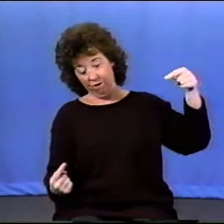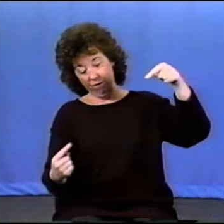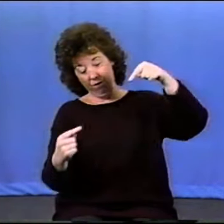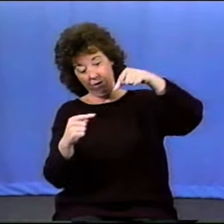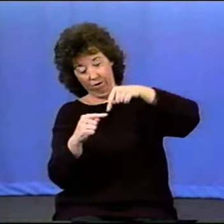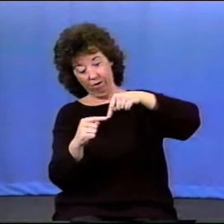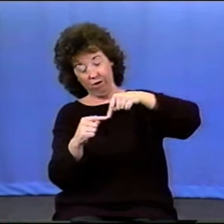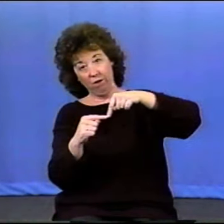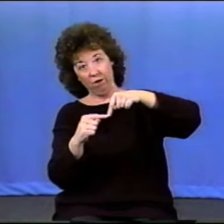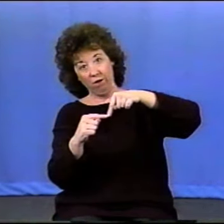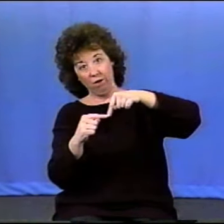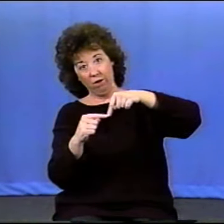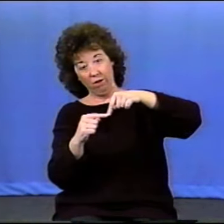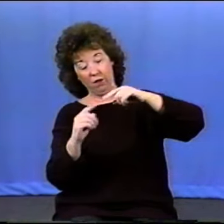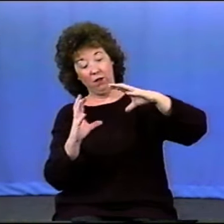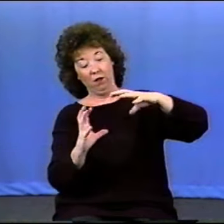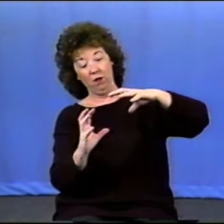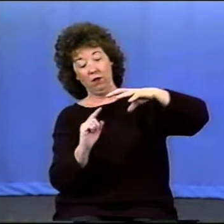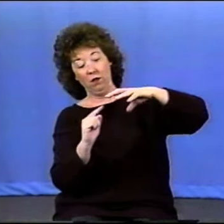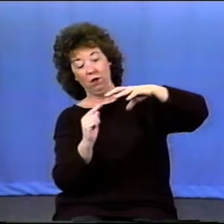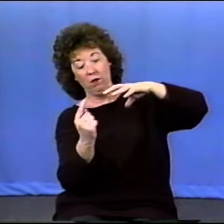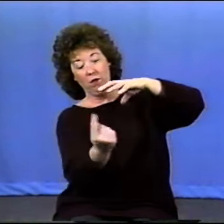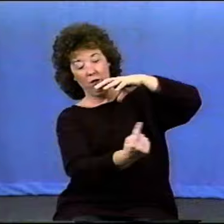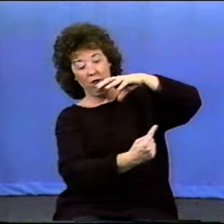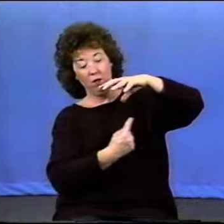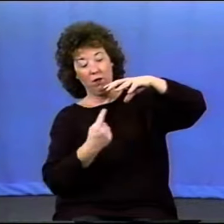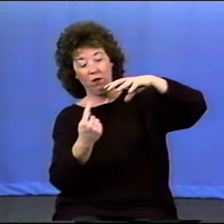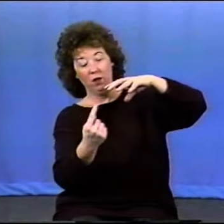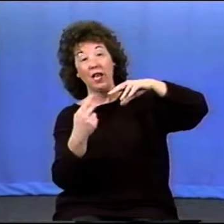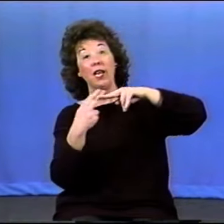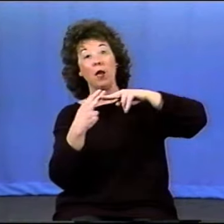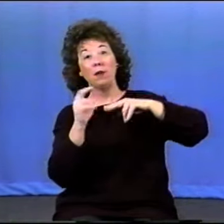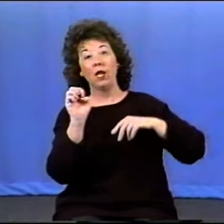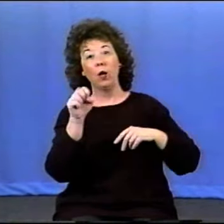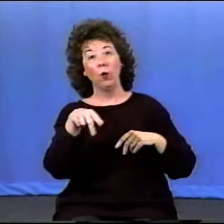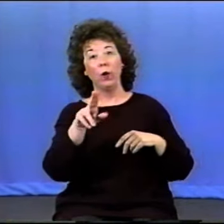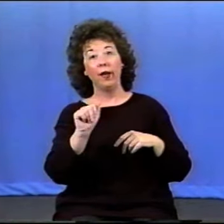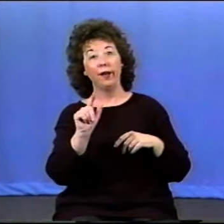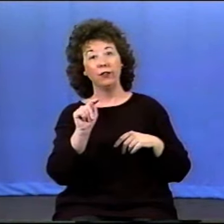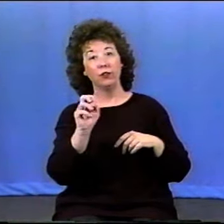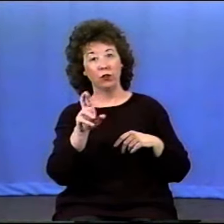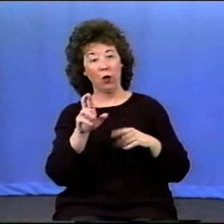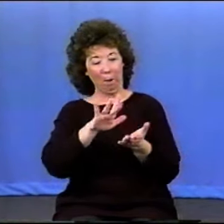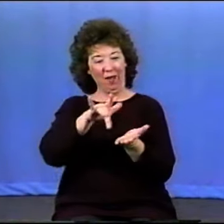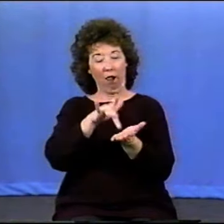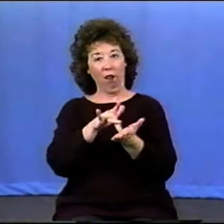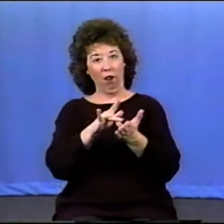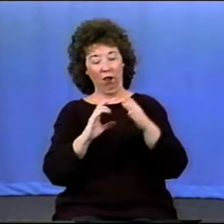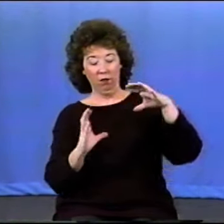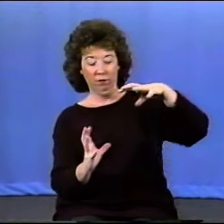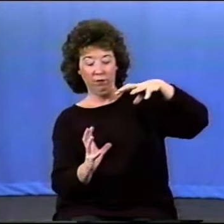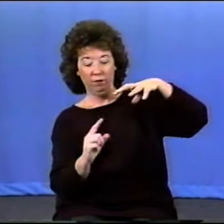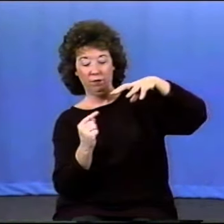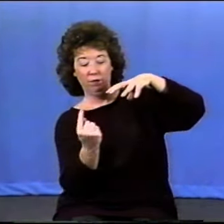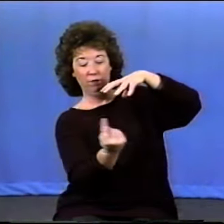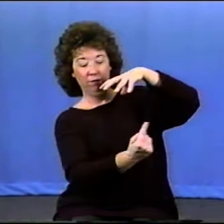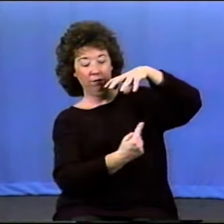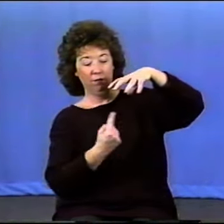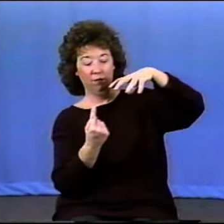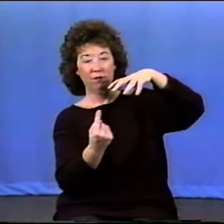sphere of the Earth, call it the equator, and we measure from there. So we can then indicate